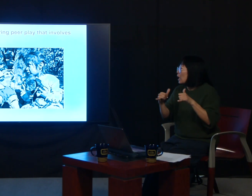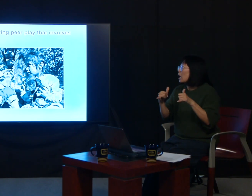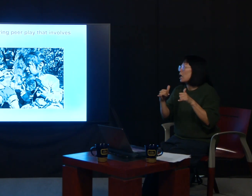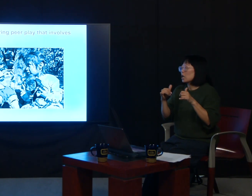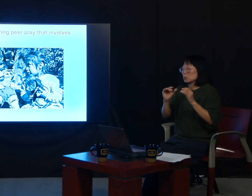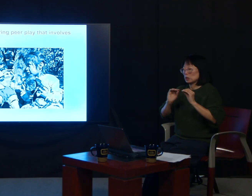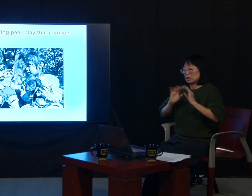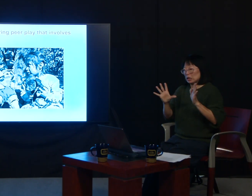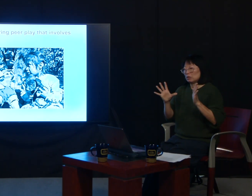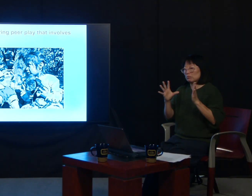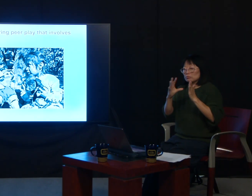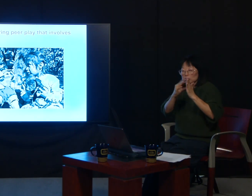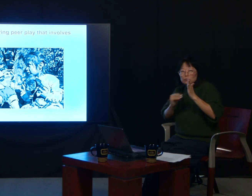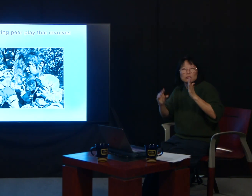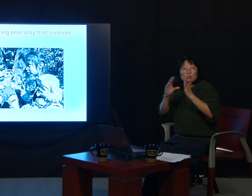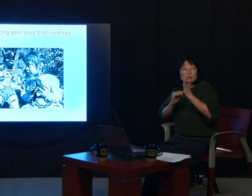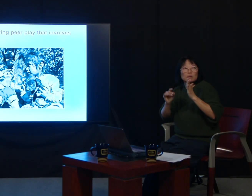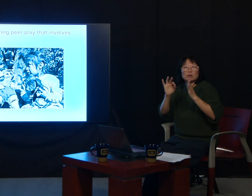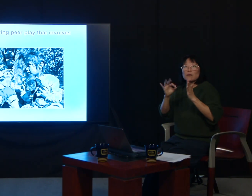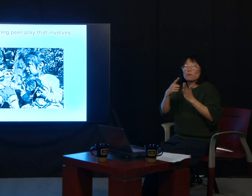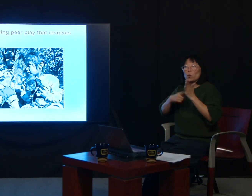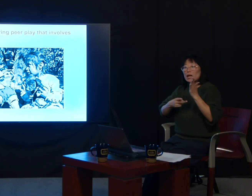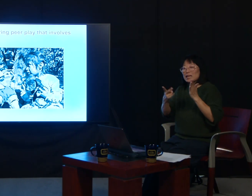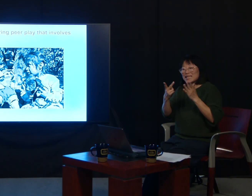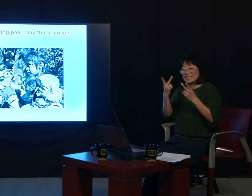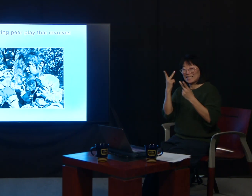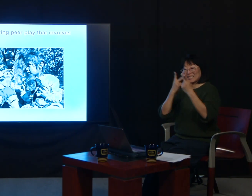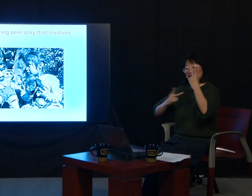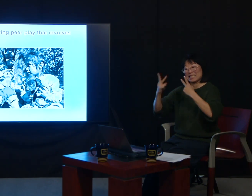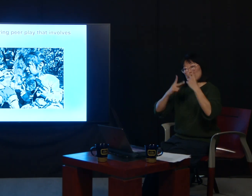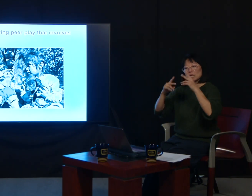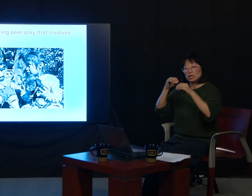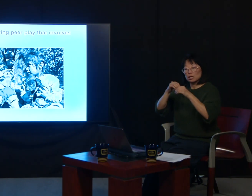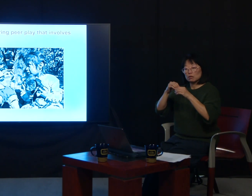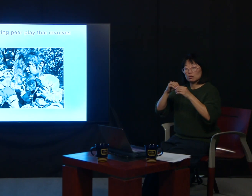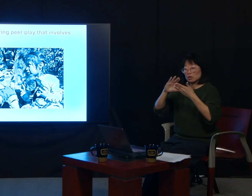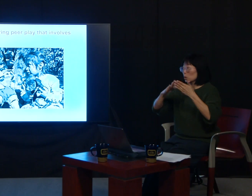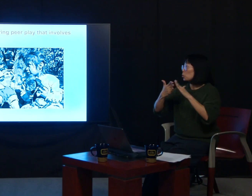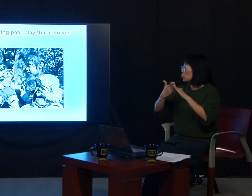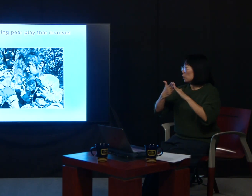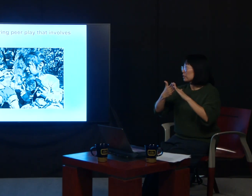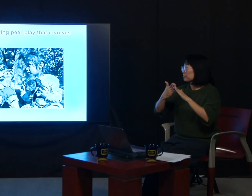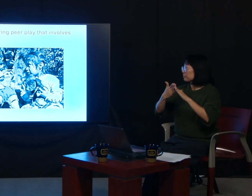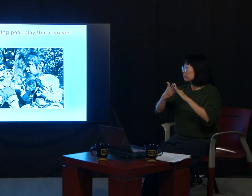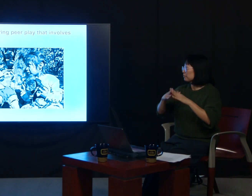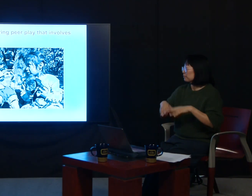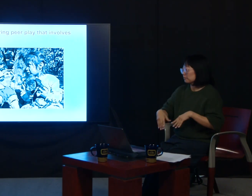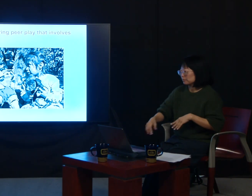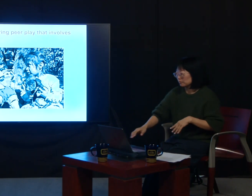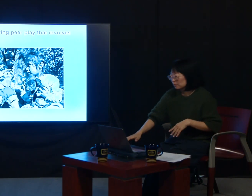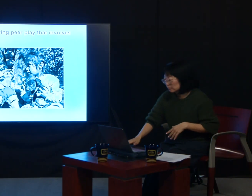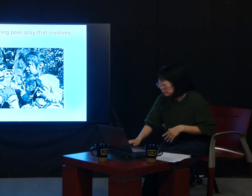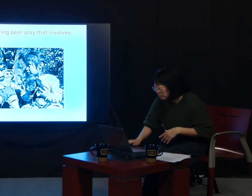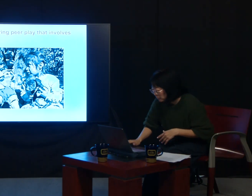in play. It was clear that they were copying what they're seeing in the community.